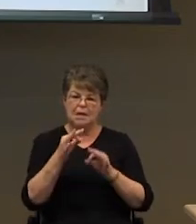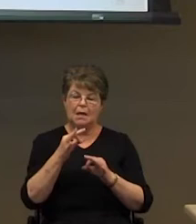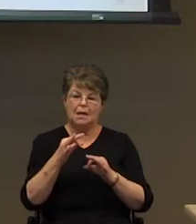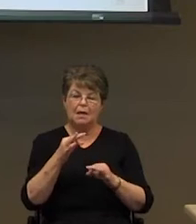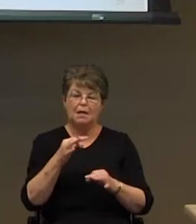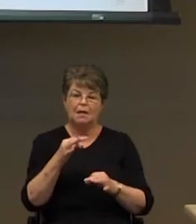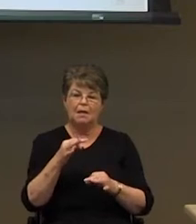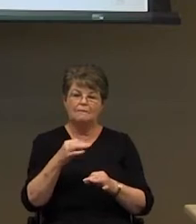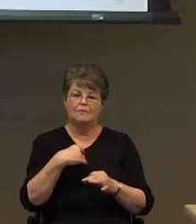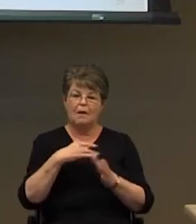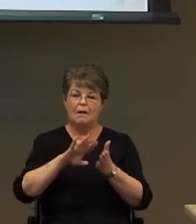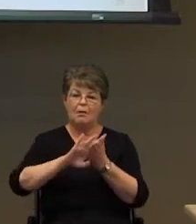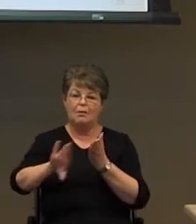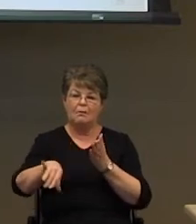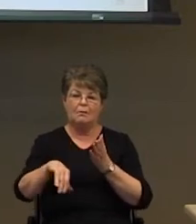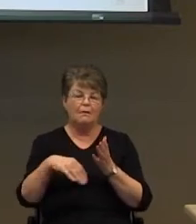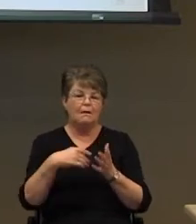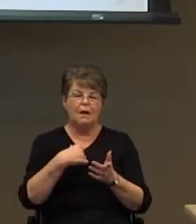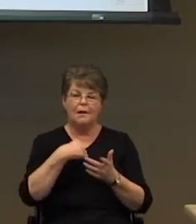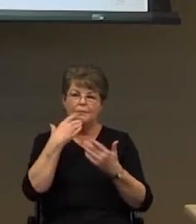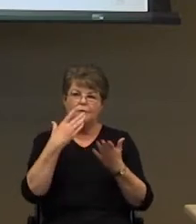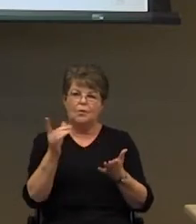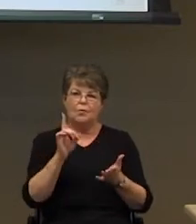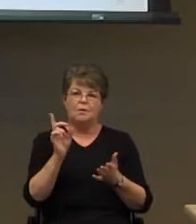been without that, I don't know where.